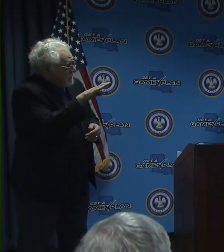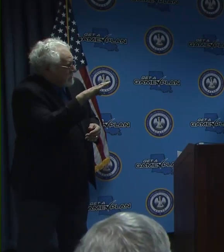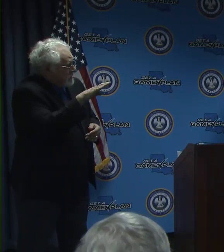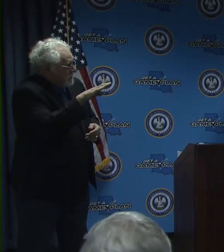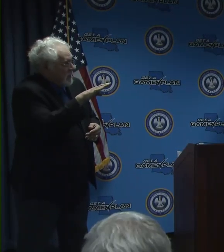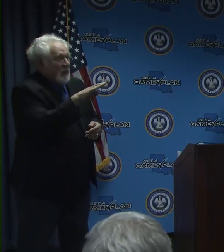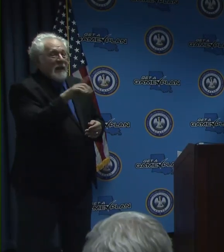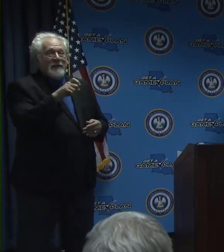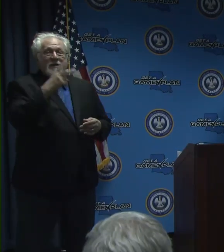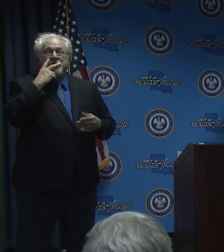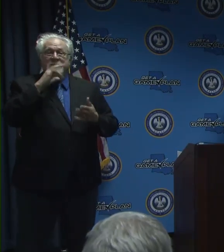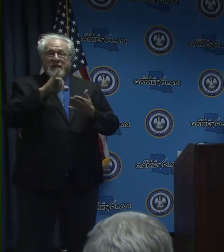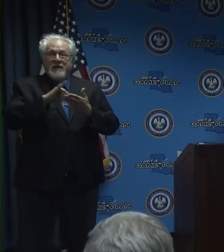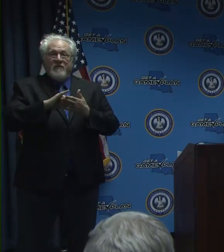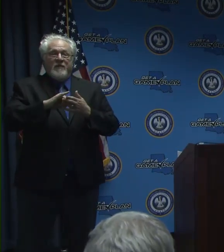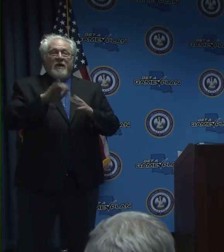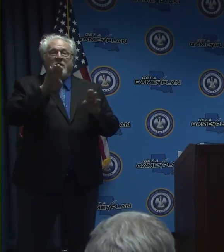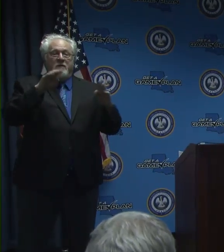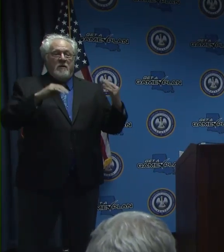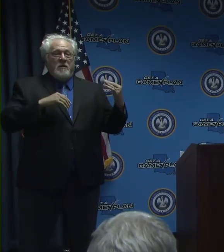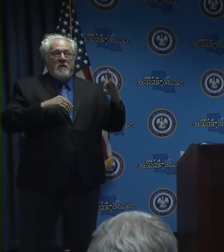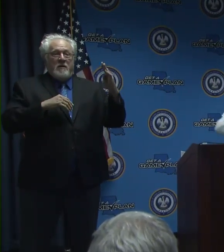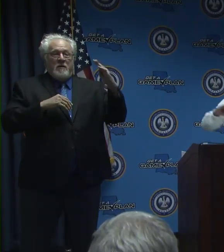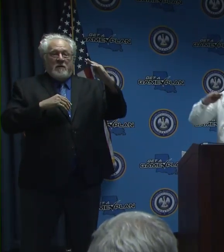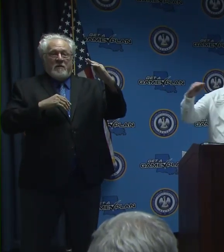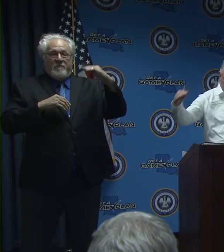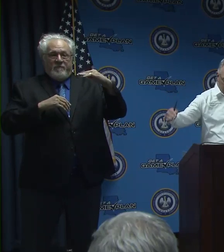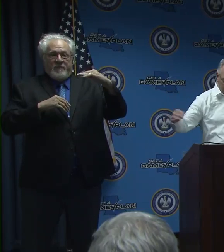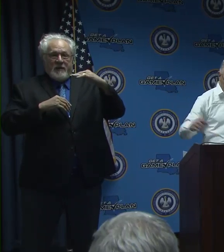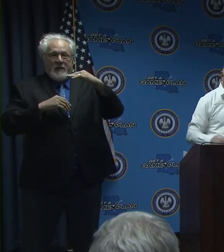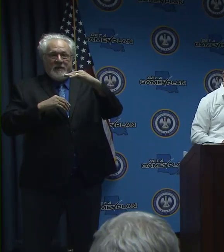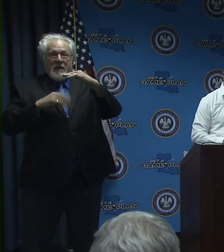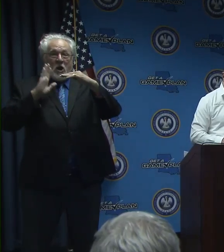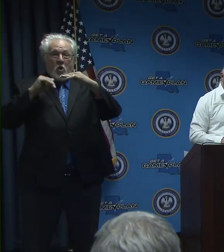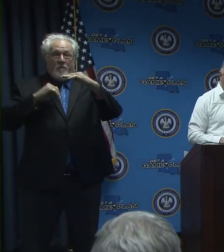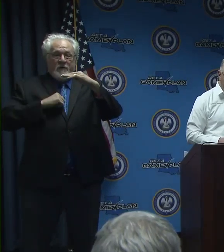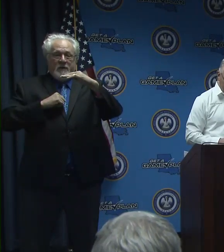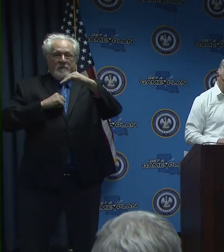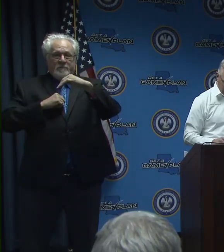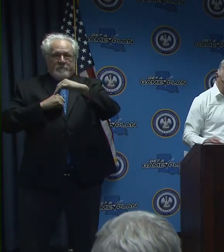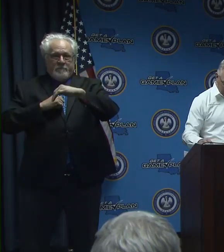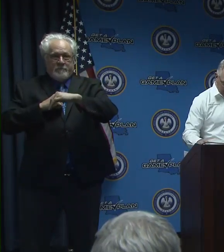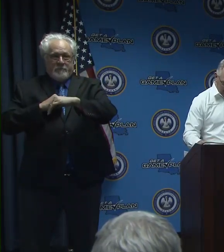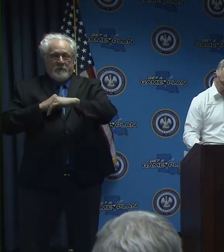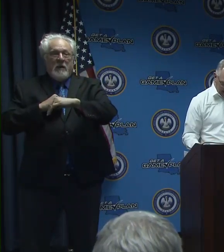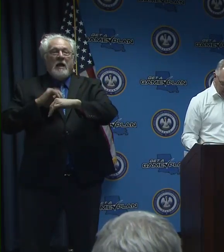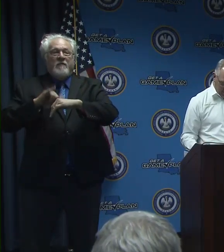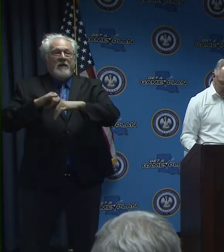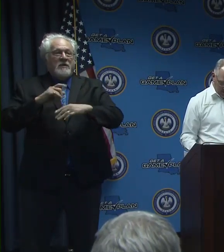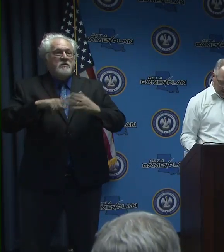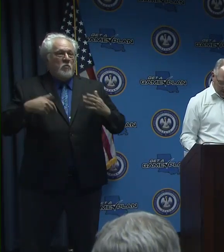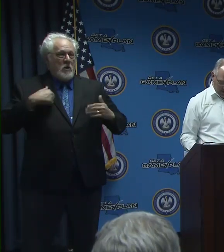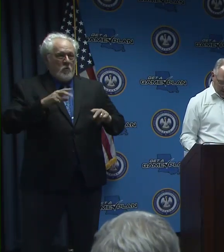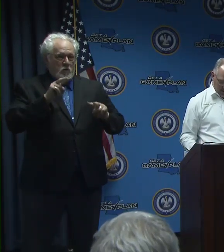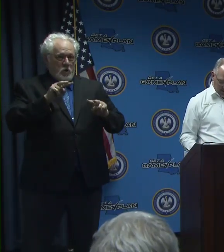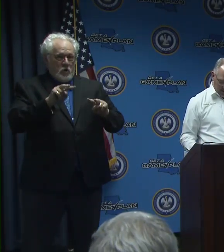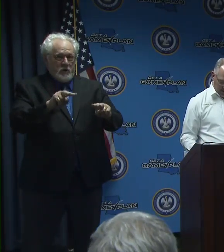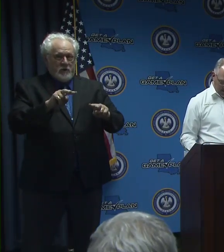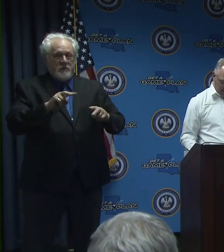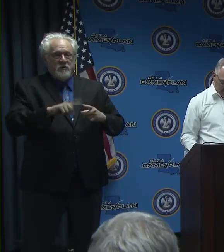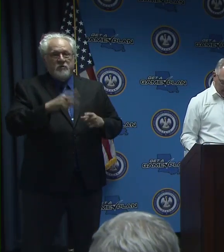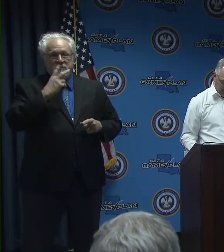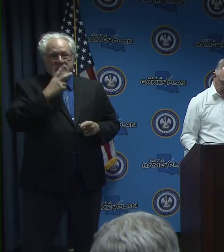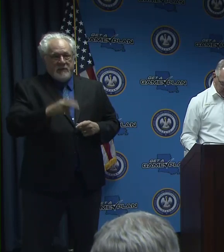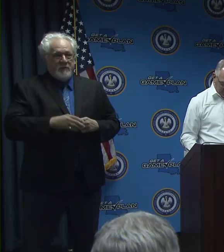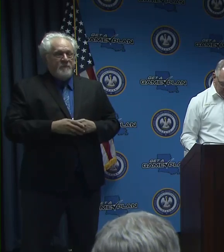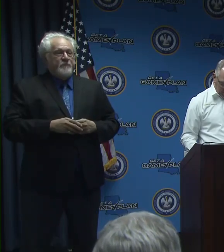We need to see that actually turn flat, and then over time come down. And that's exactly what we're looking